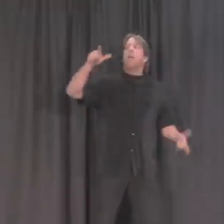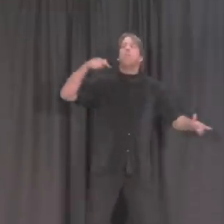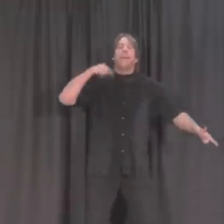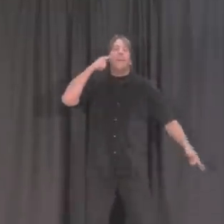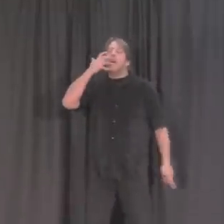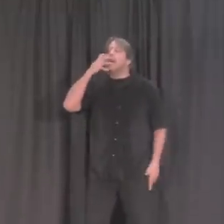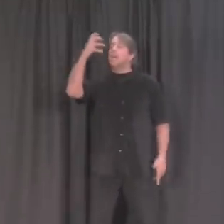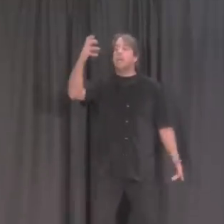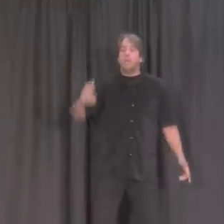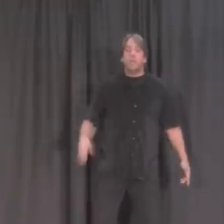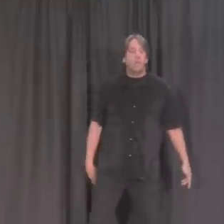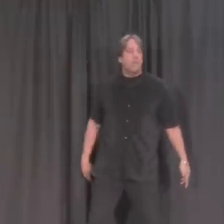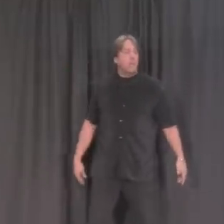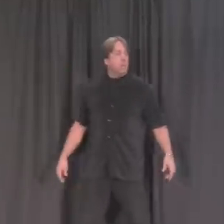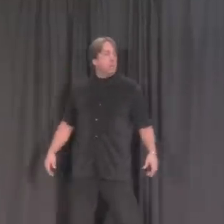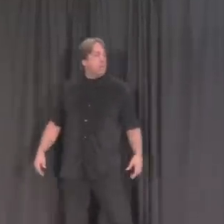How many of you are Codas? Let me hear you scream.